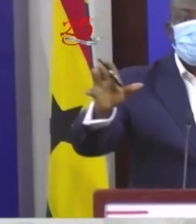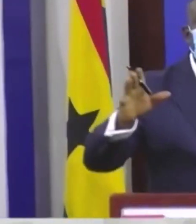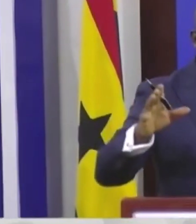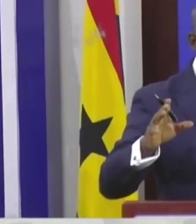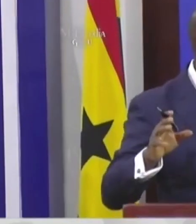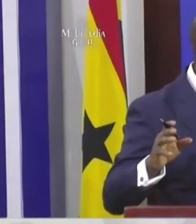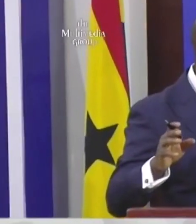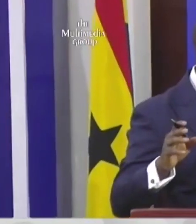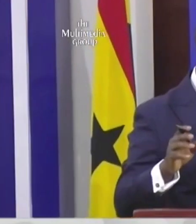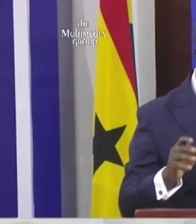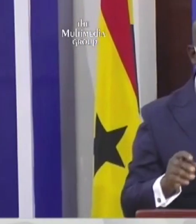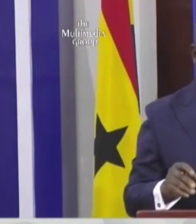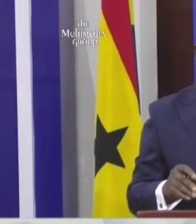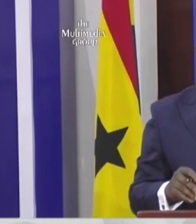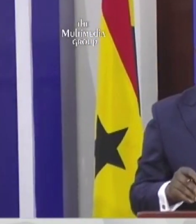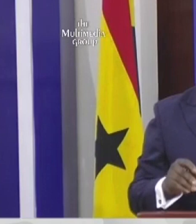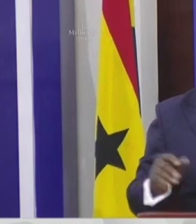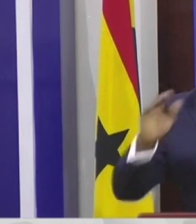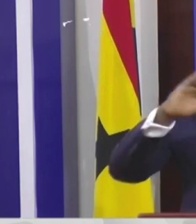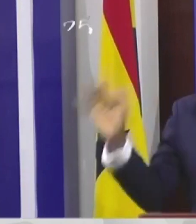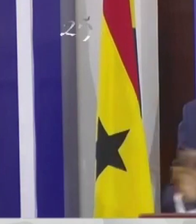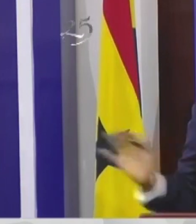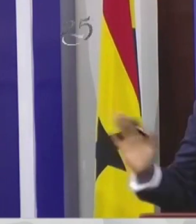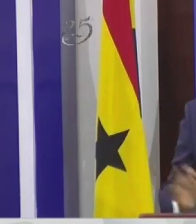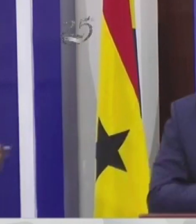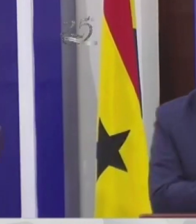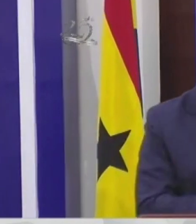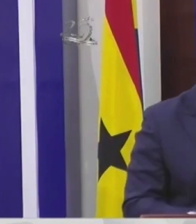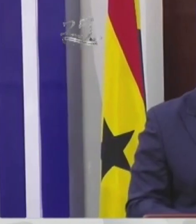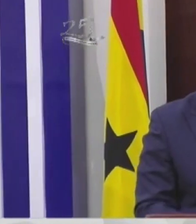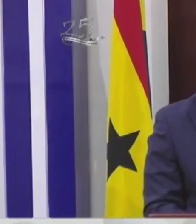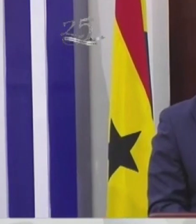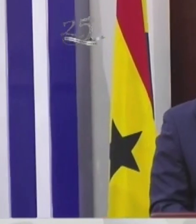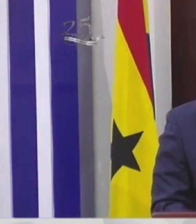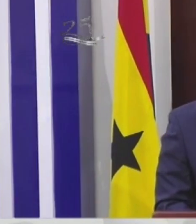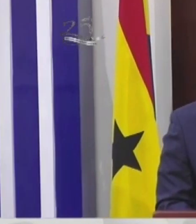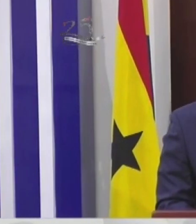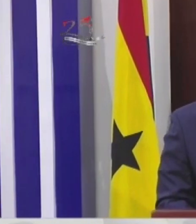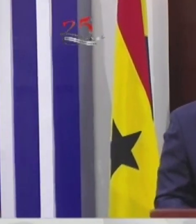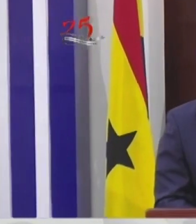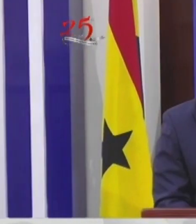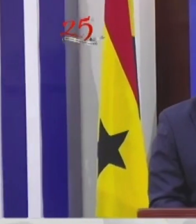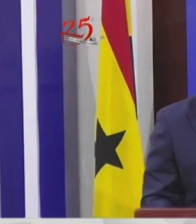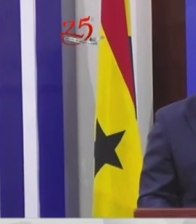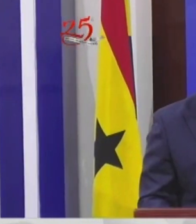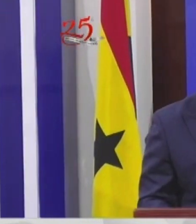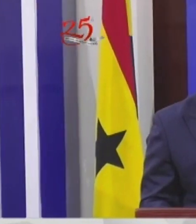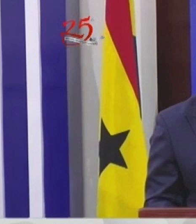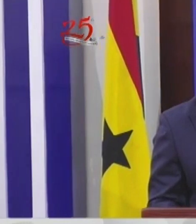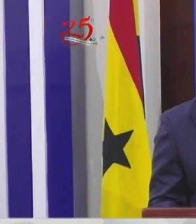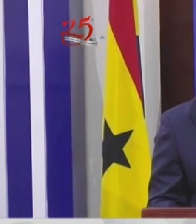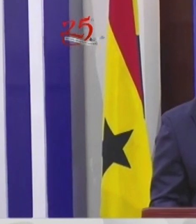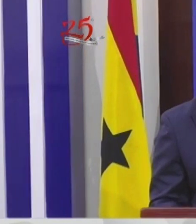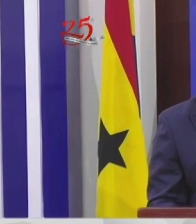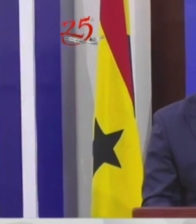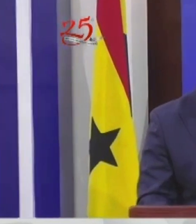have? Then let me quickly go to the press pool platform so that we can take the questions once and for all. So this is a question from the